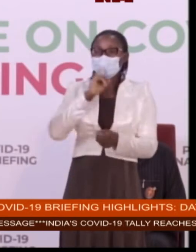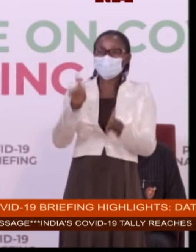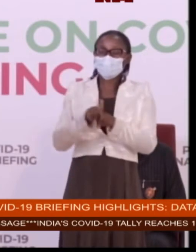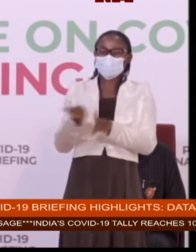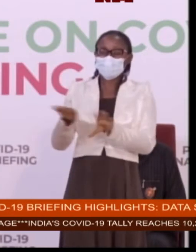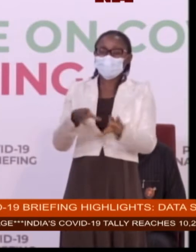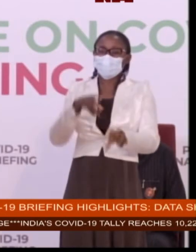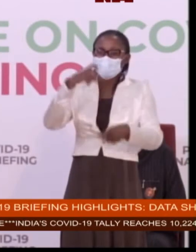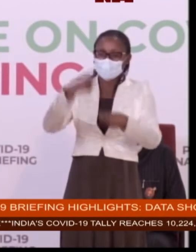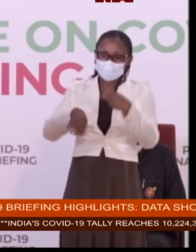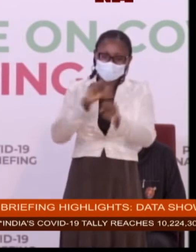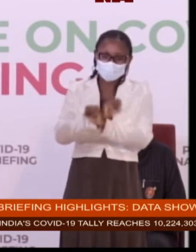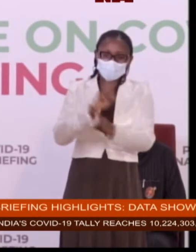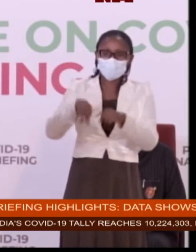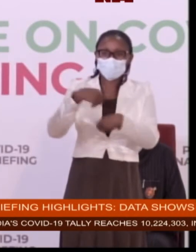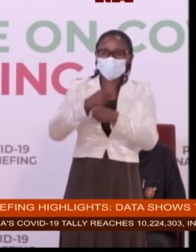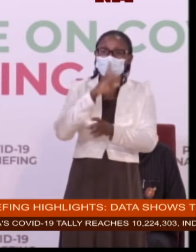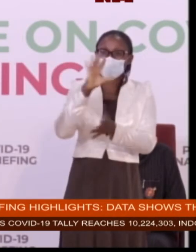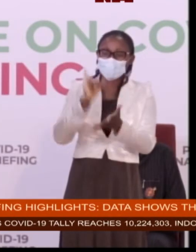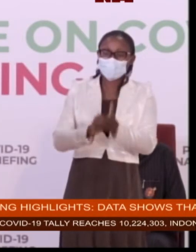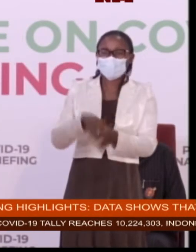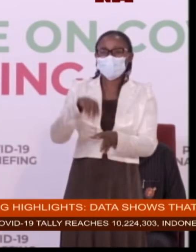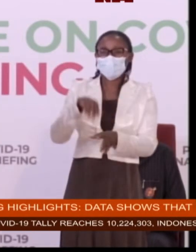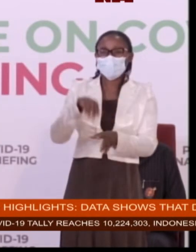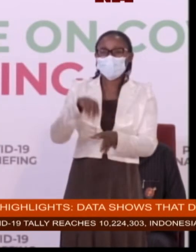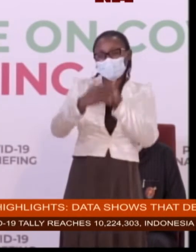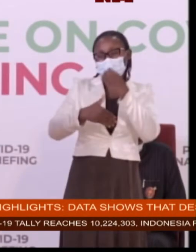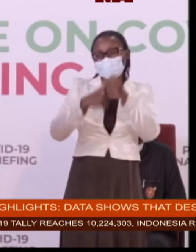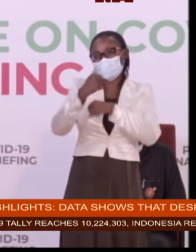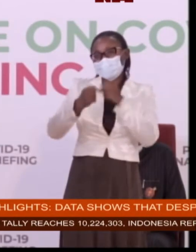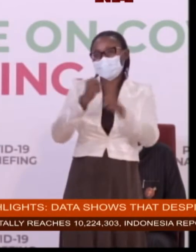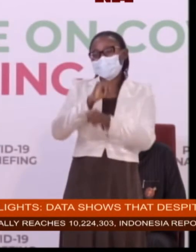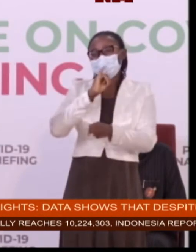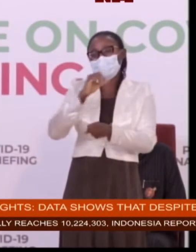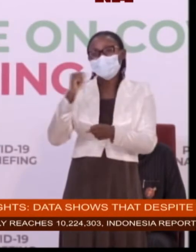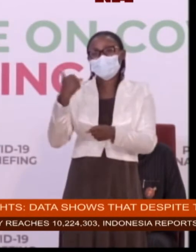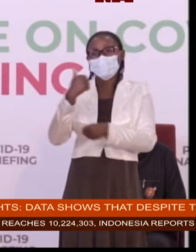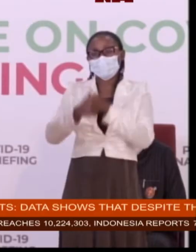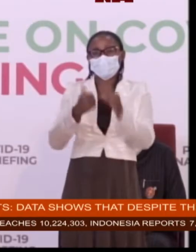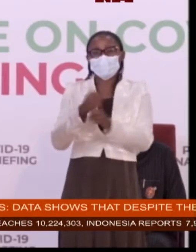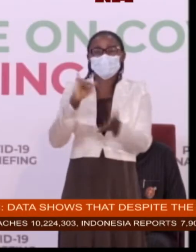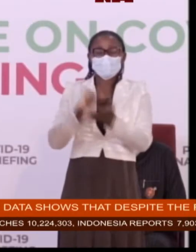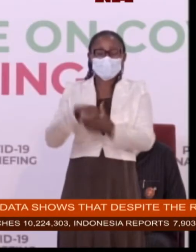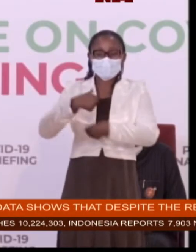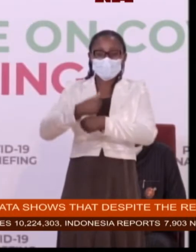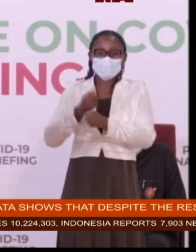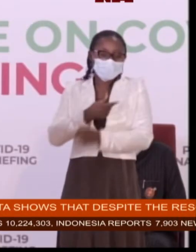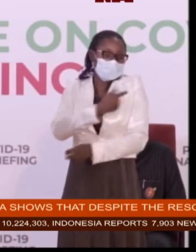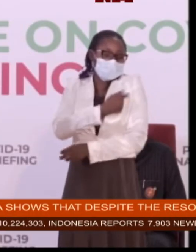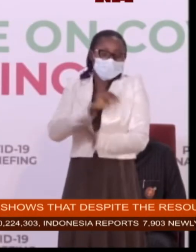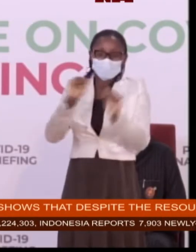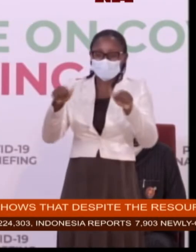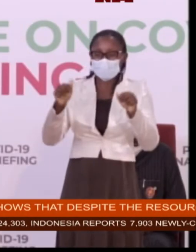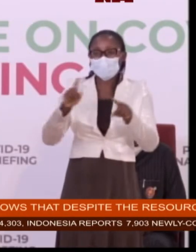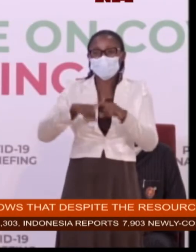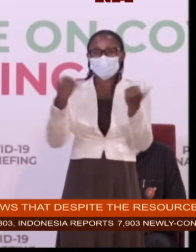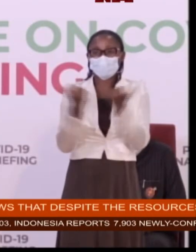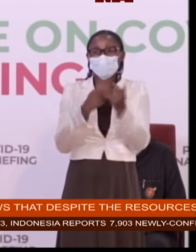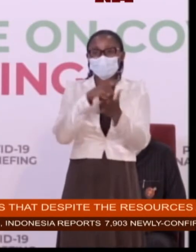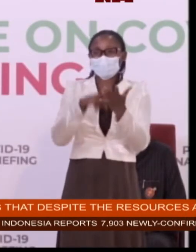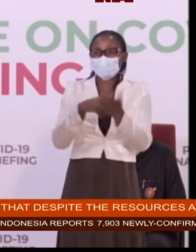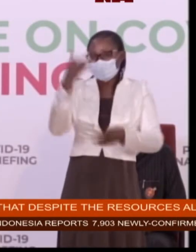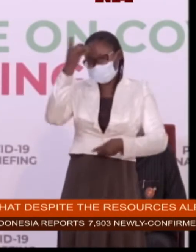in very hard, working hard to make sure that 2021 is really the year that we can make vaccines available to fight this